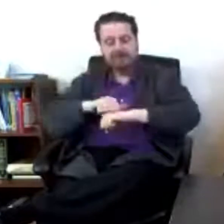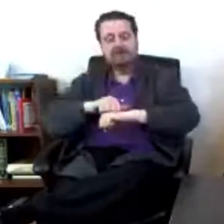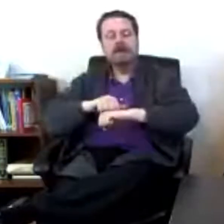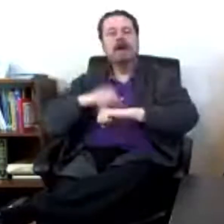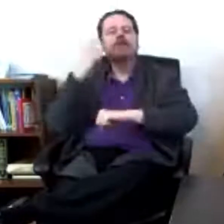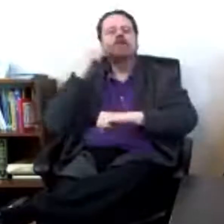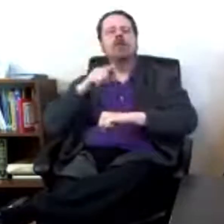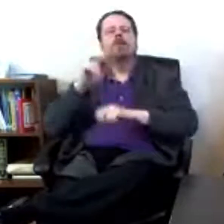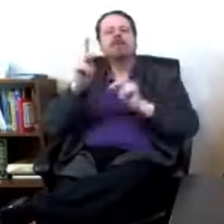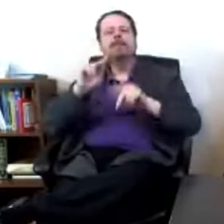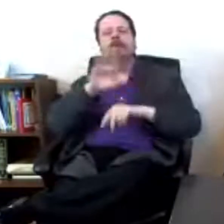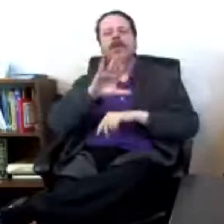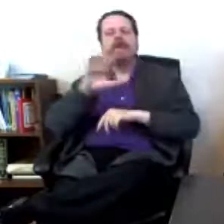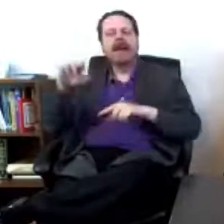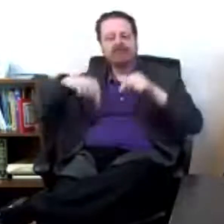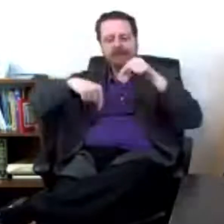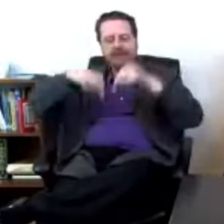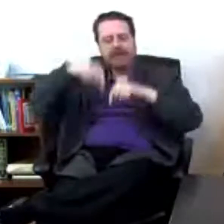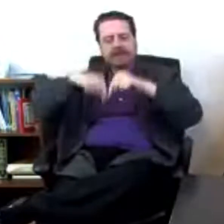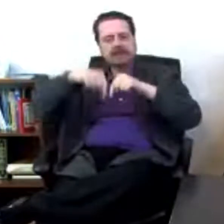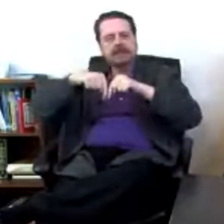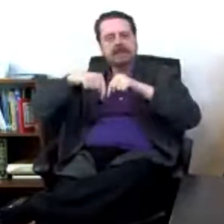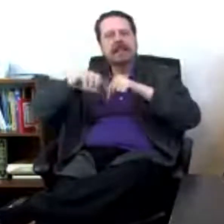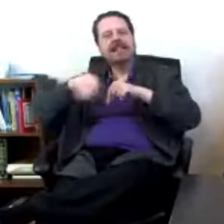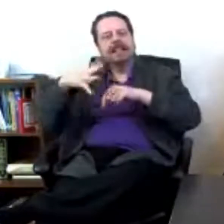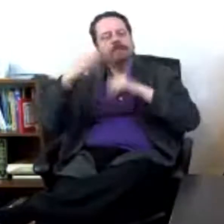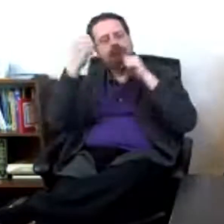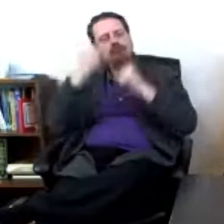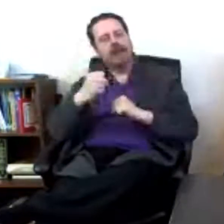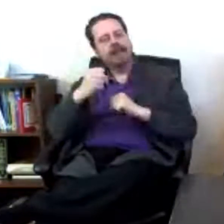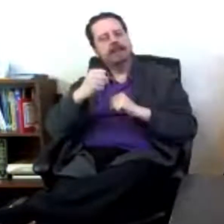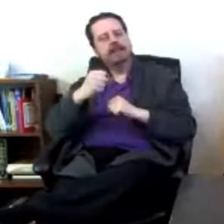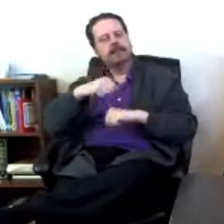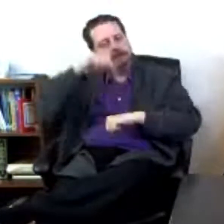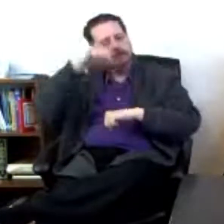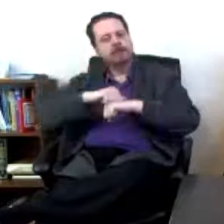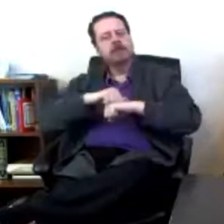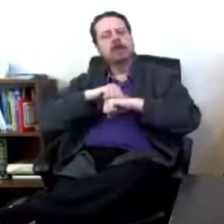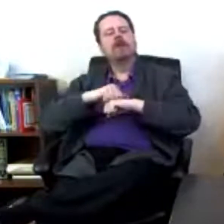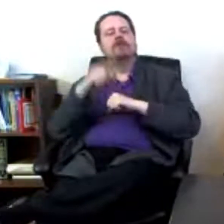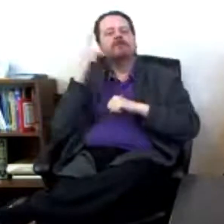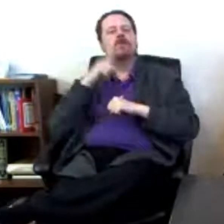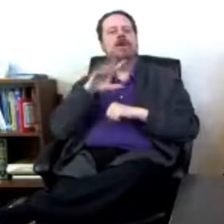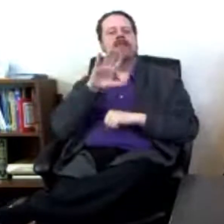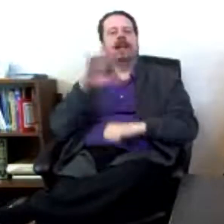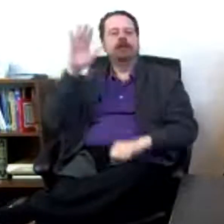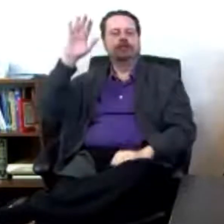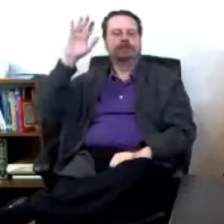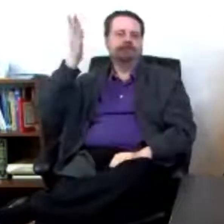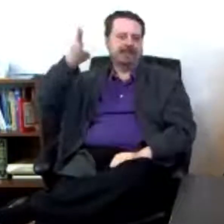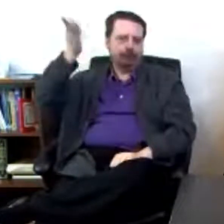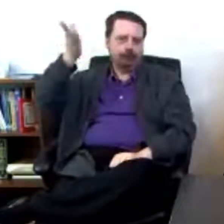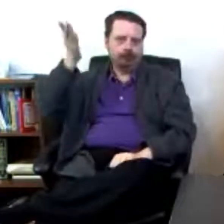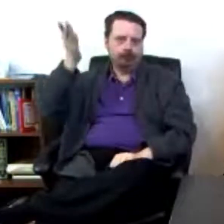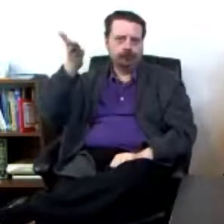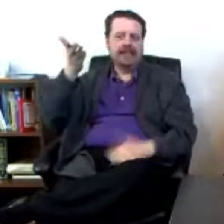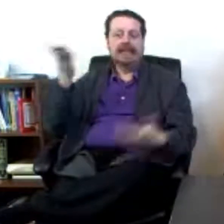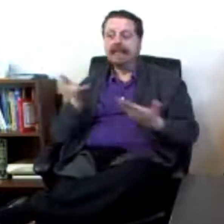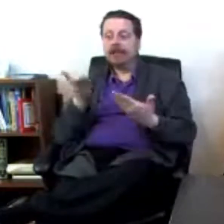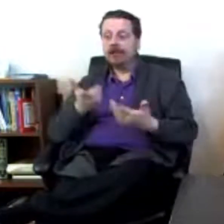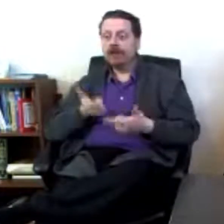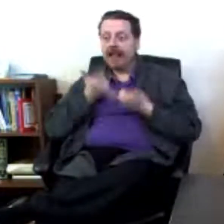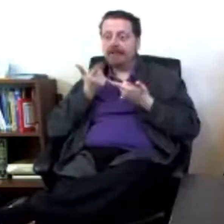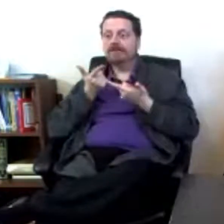firmens their statement and speech by good speech in this life and in the